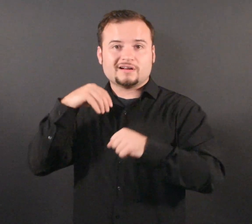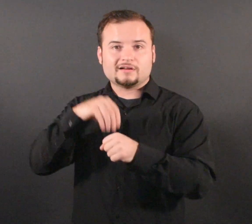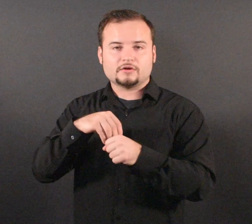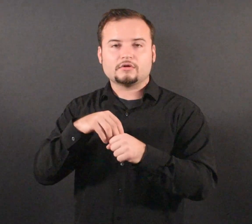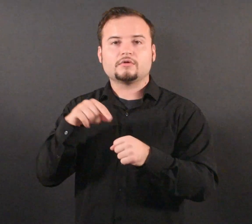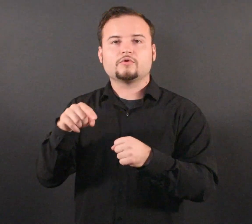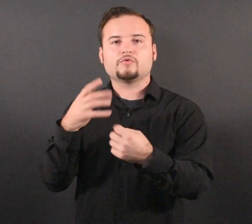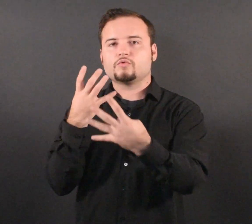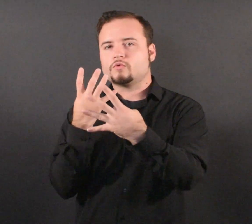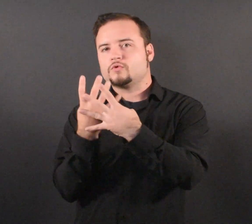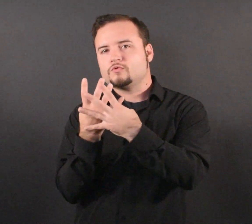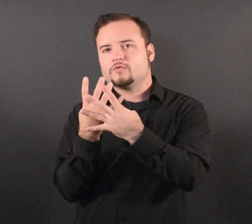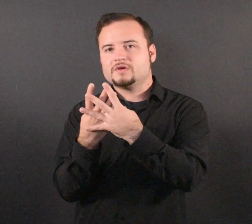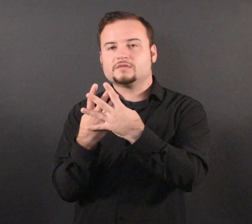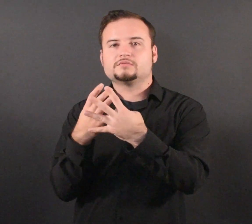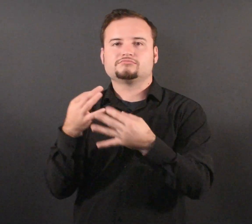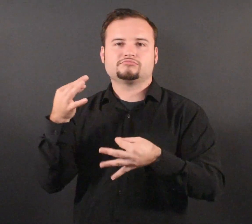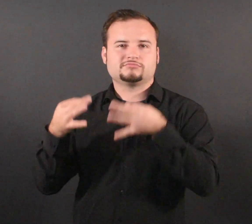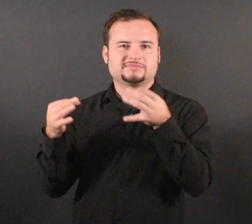youth in the juvenile justice system,